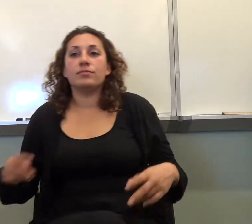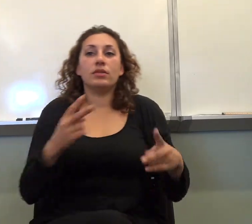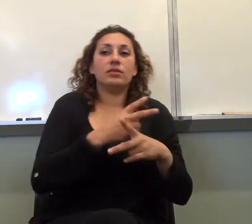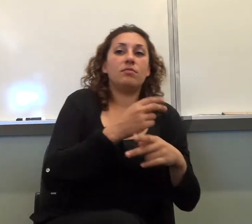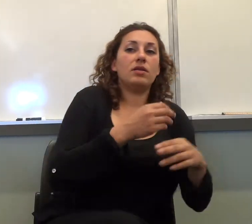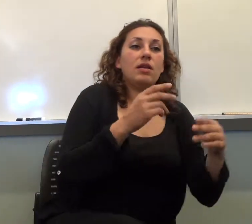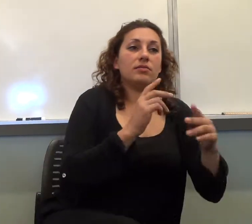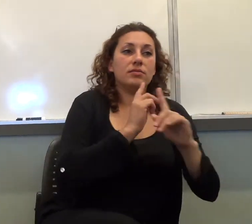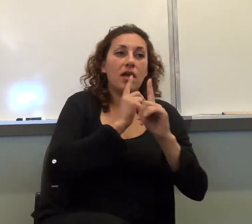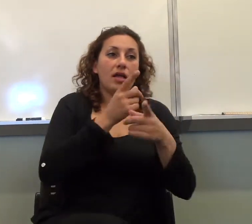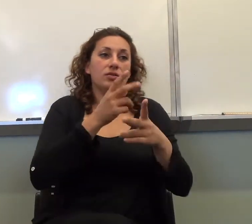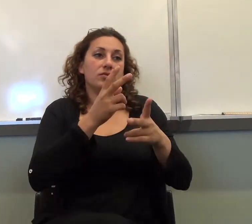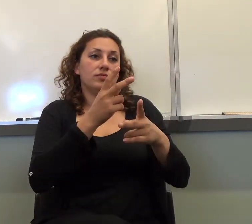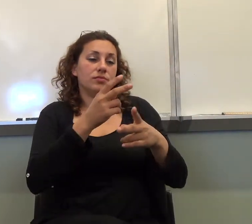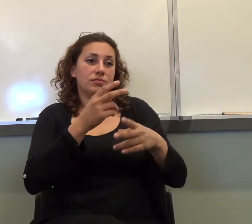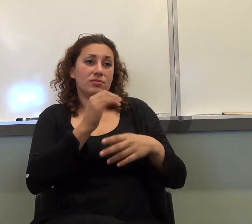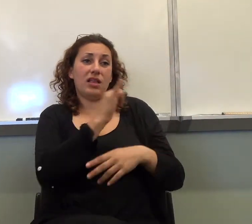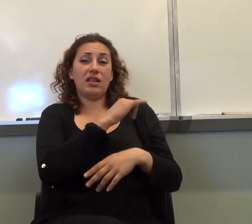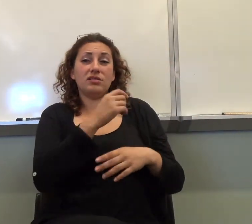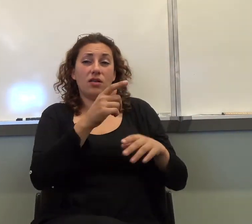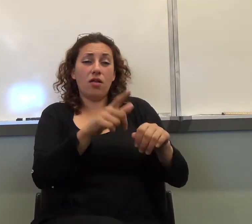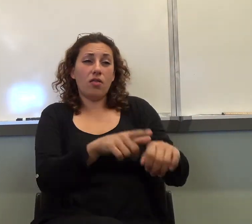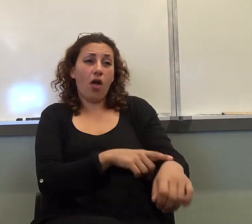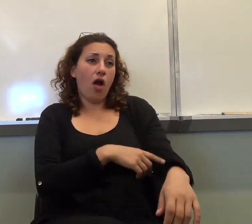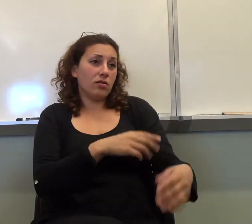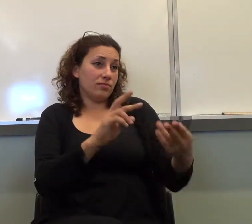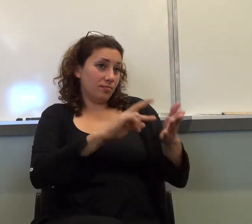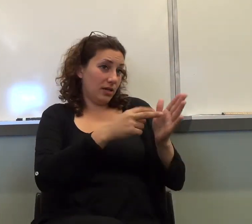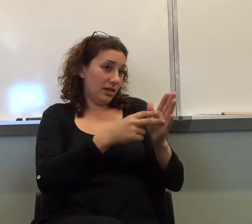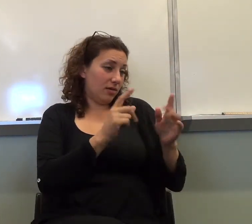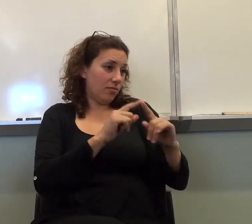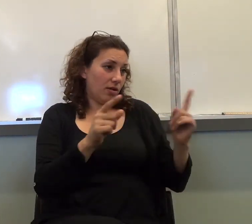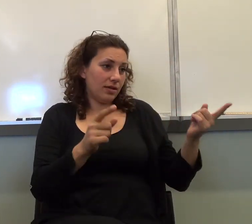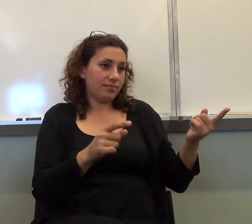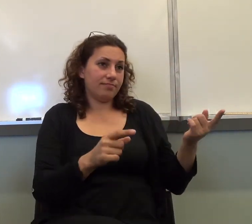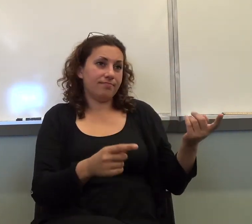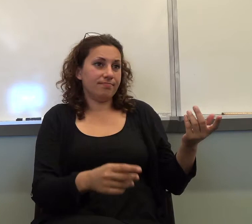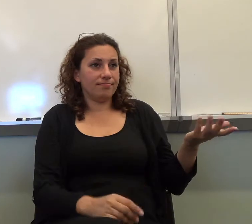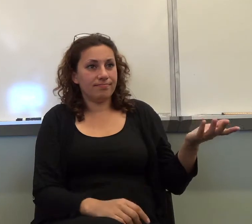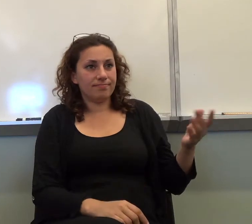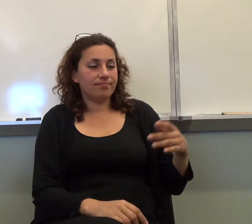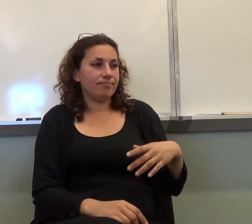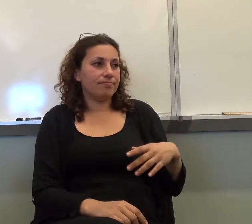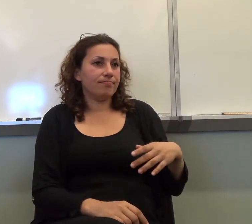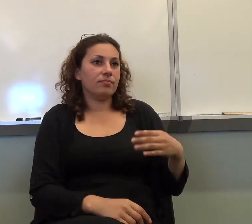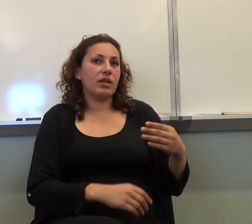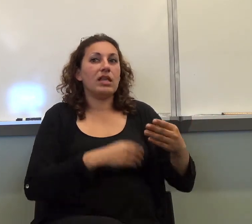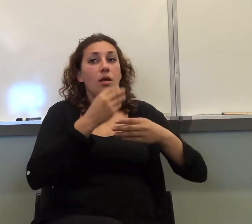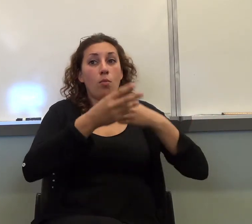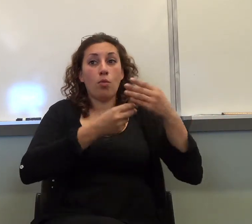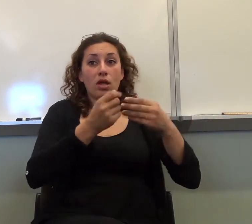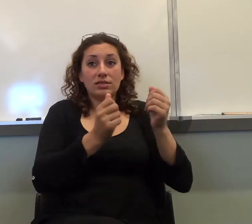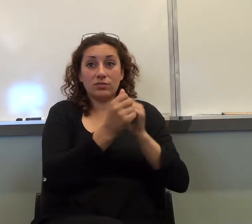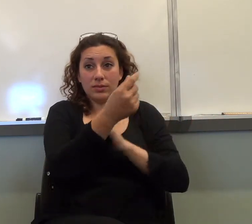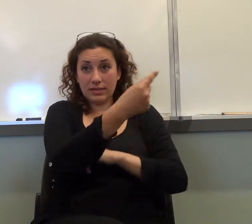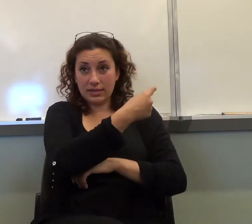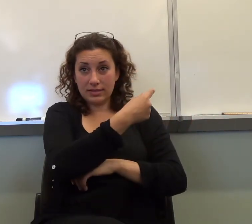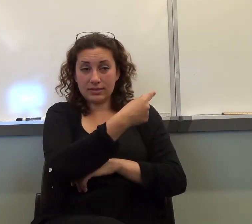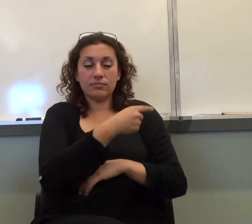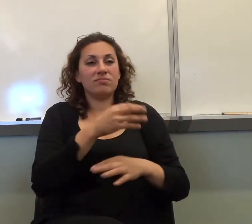That's a very long definition, but in the regular process of doing math, it's very simple. So if you take something